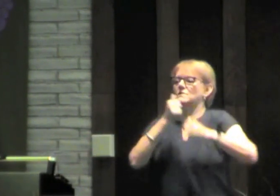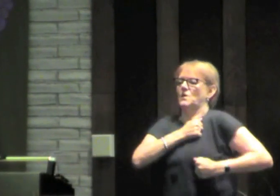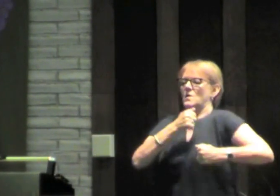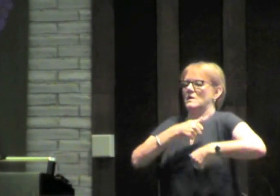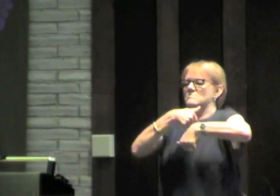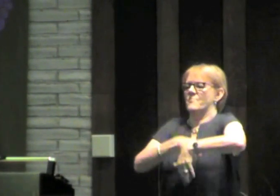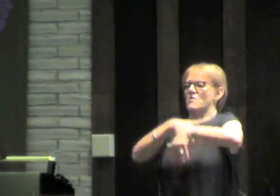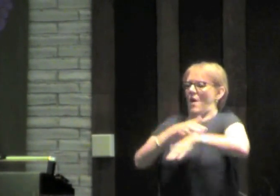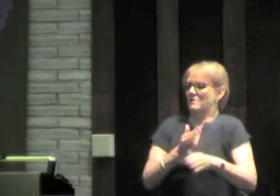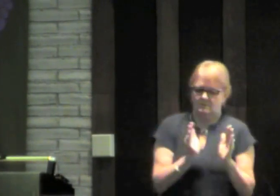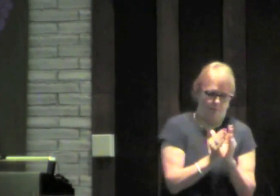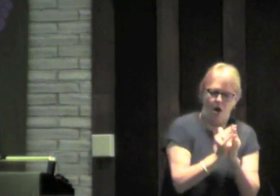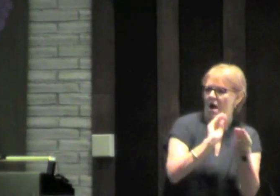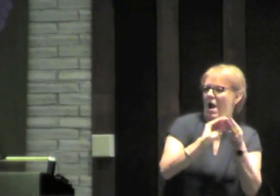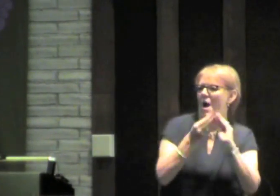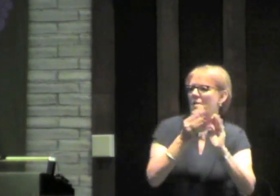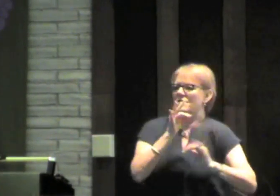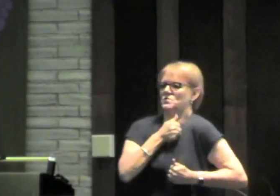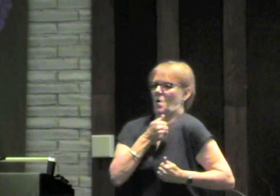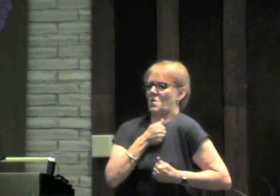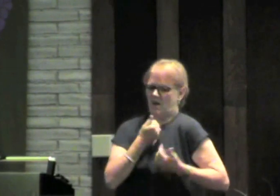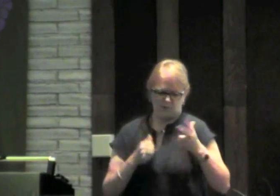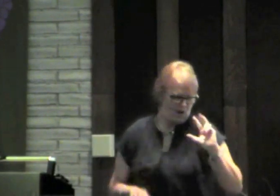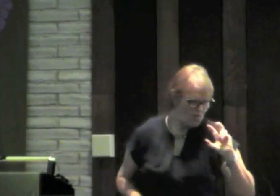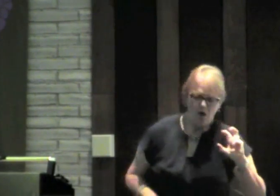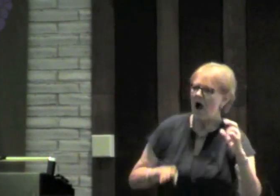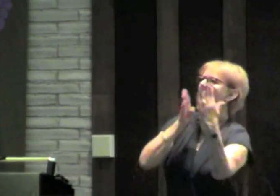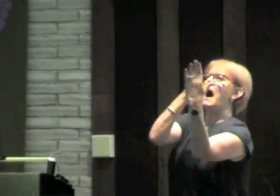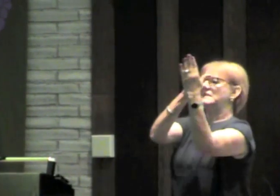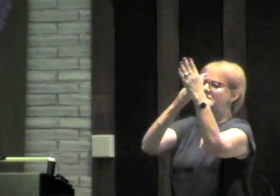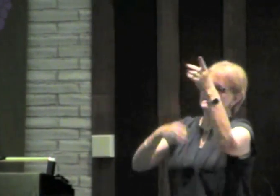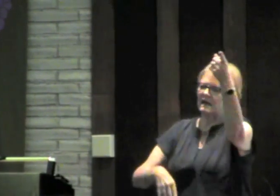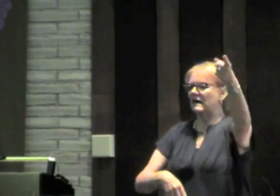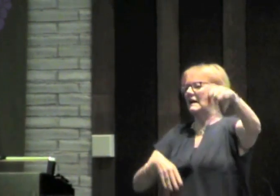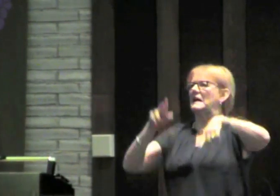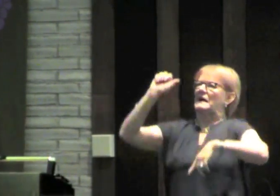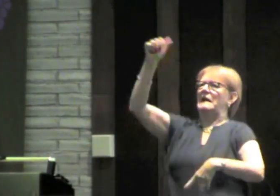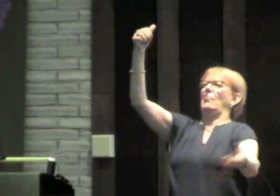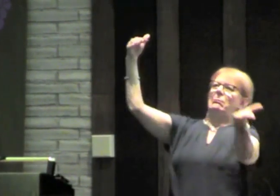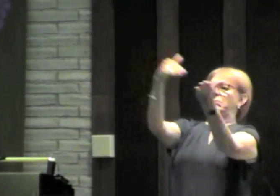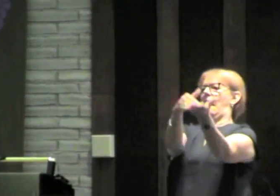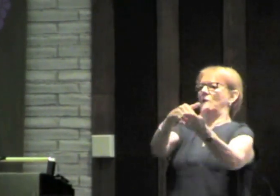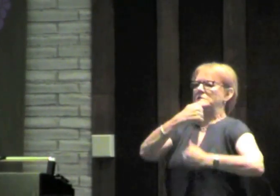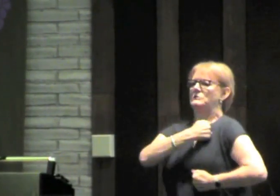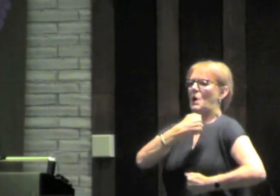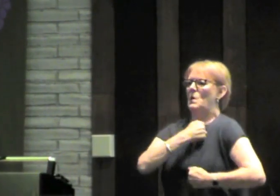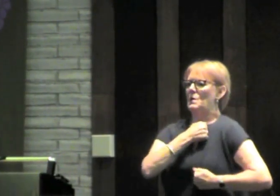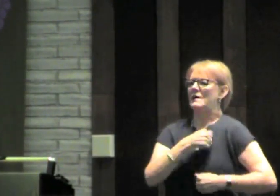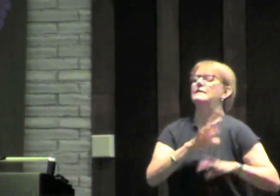The famous Bible story about the people marching around Jericho. There was, 300 Jewish